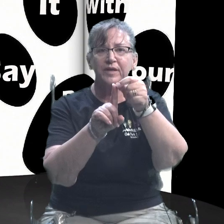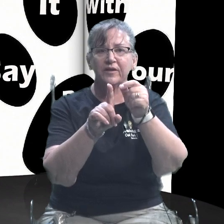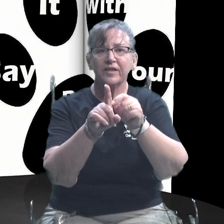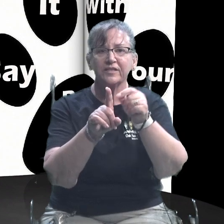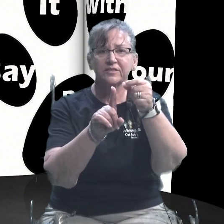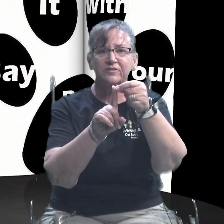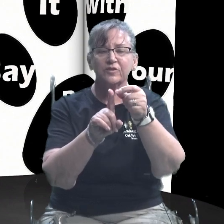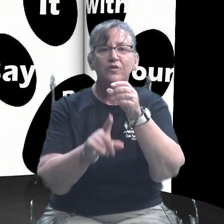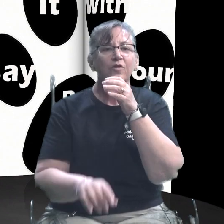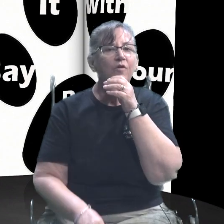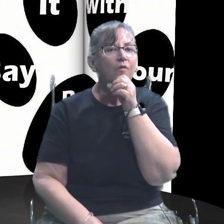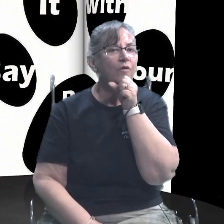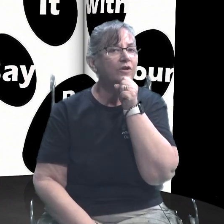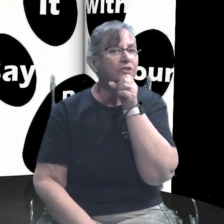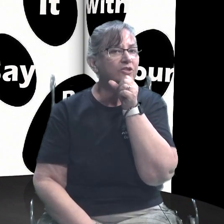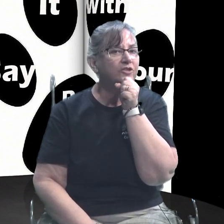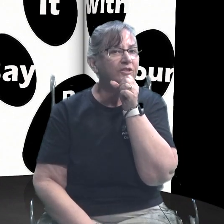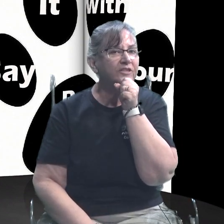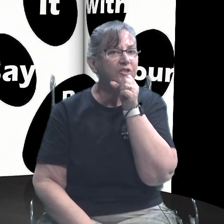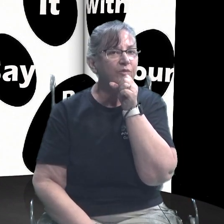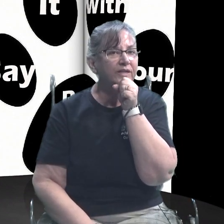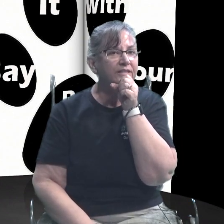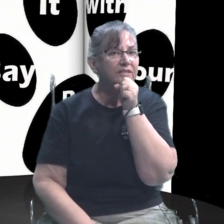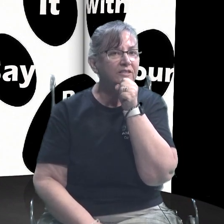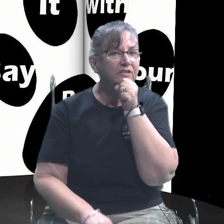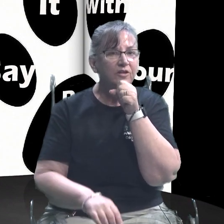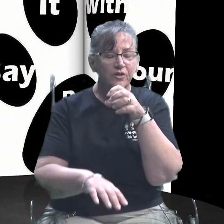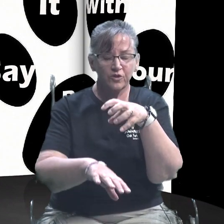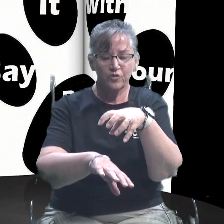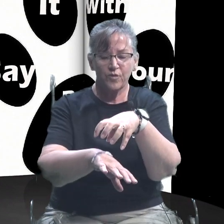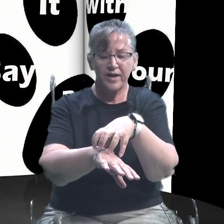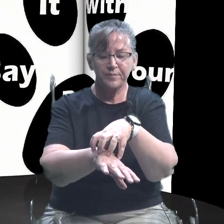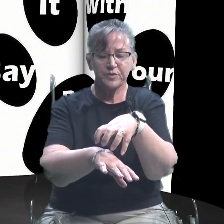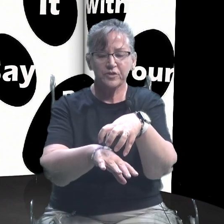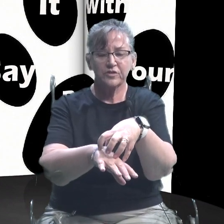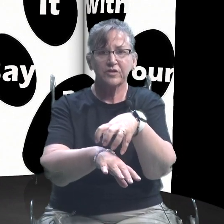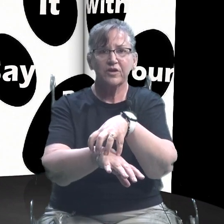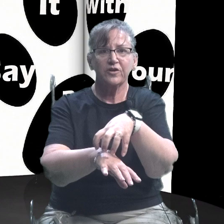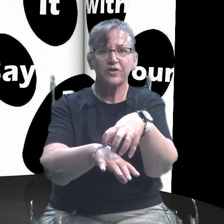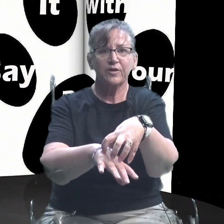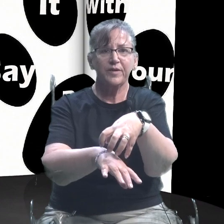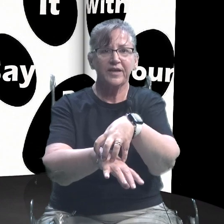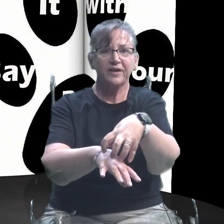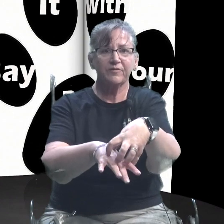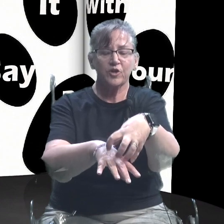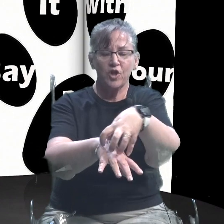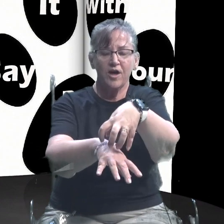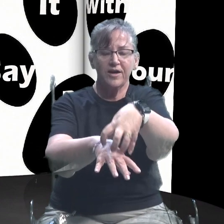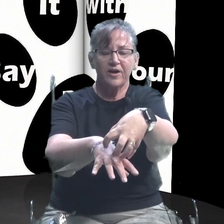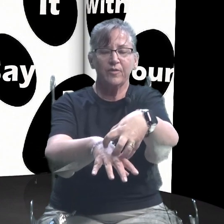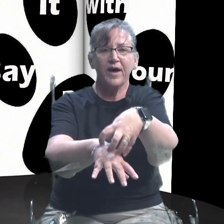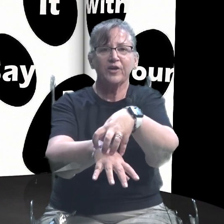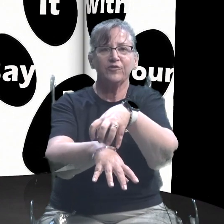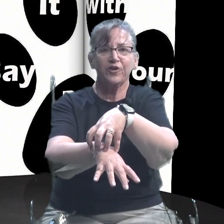peel it. Orange, you're gonna squeeze. Grapes, you're gonna make a claw on the back of your